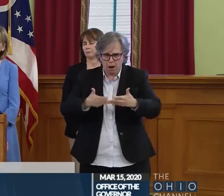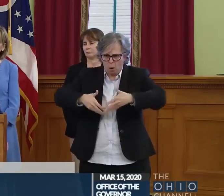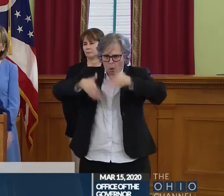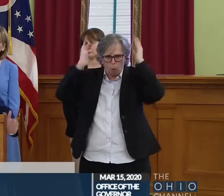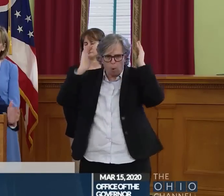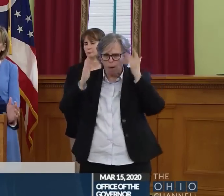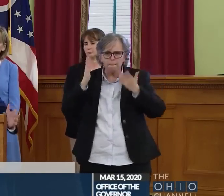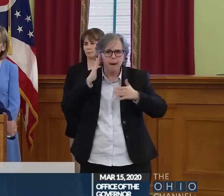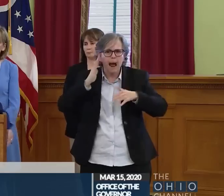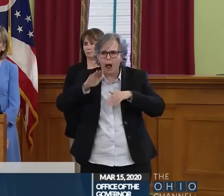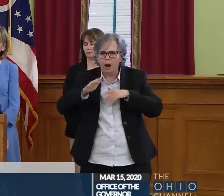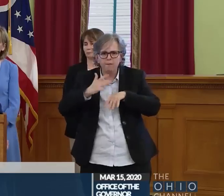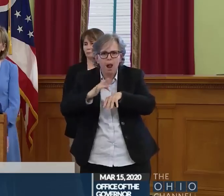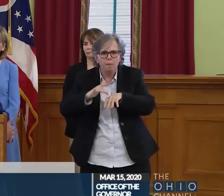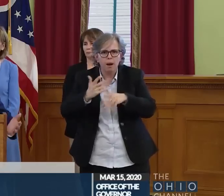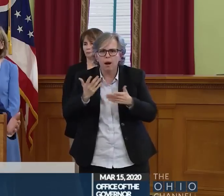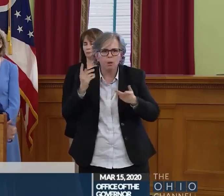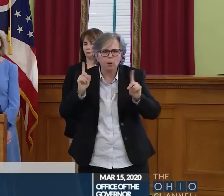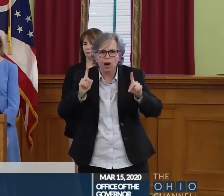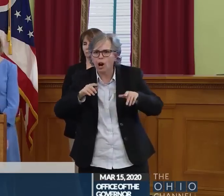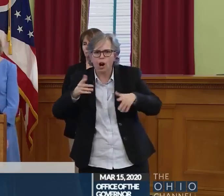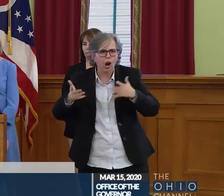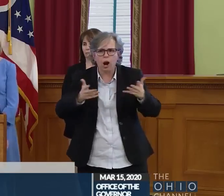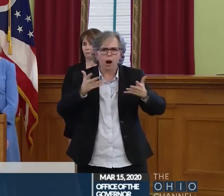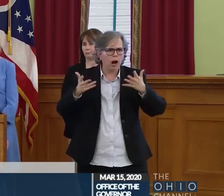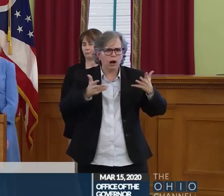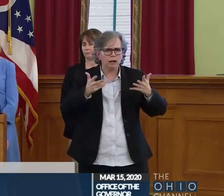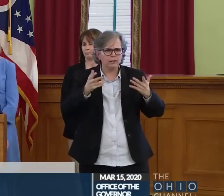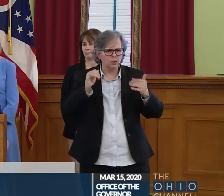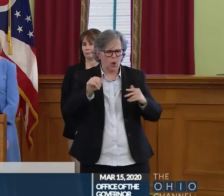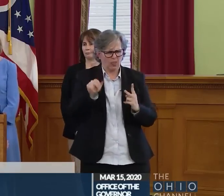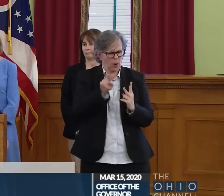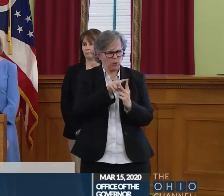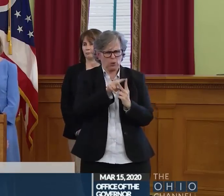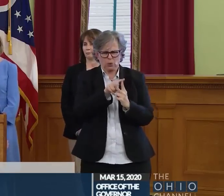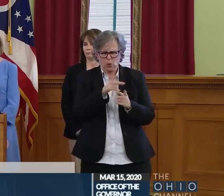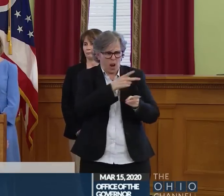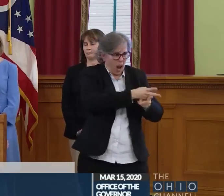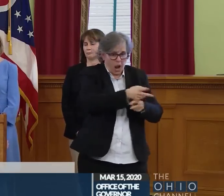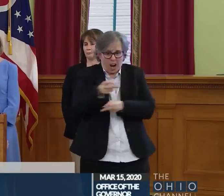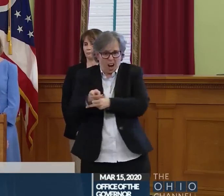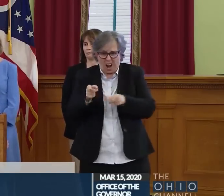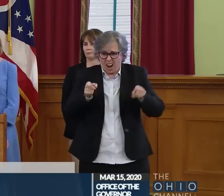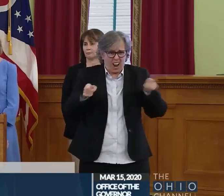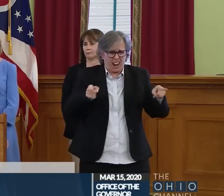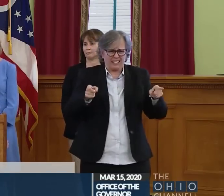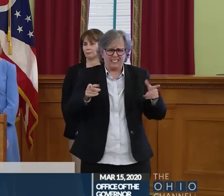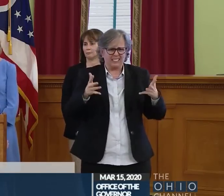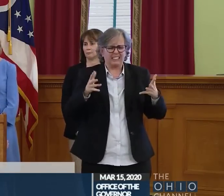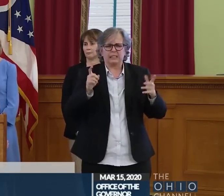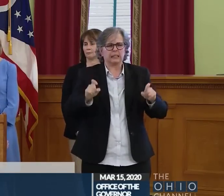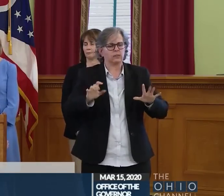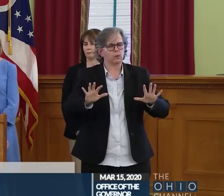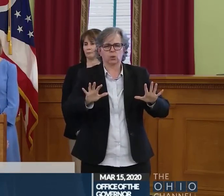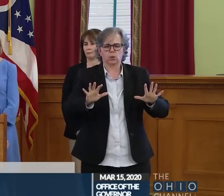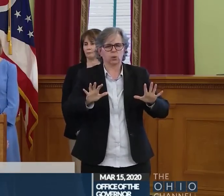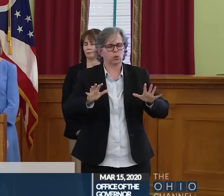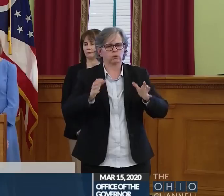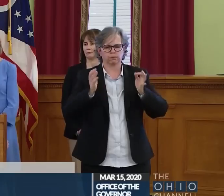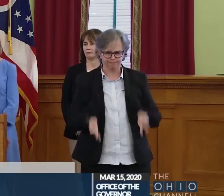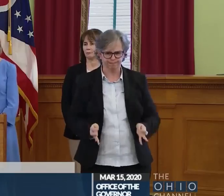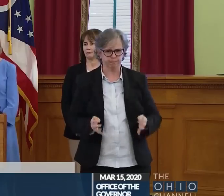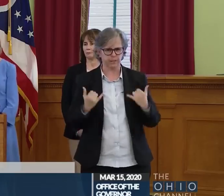to everyone else who does not get this, and everyone else who needs to be treated.